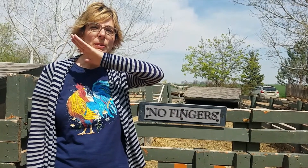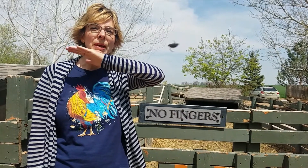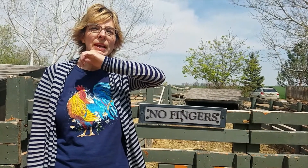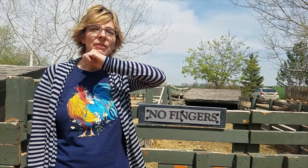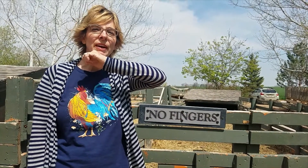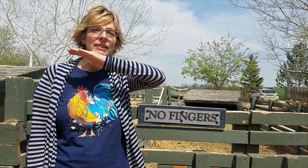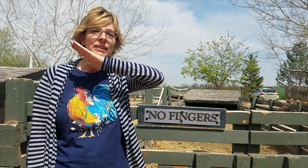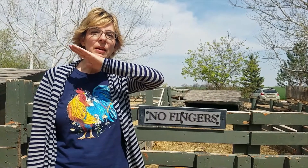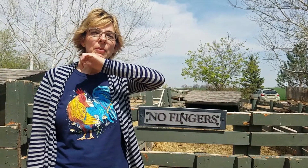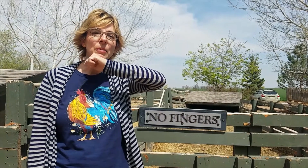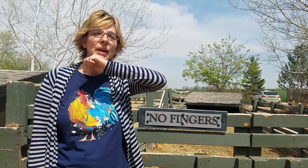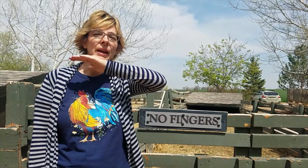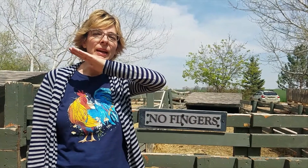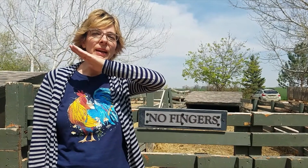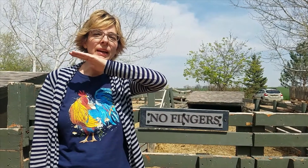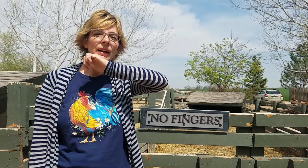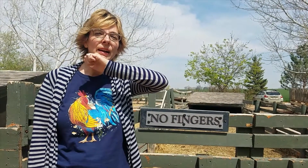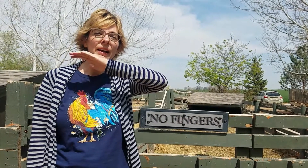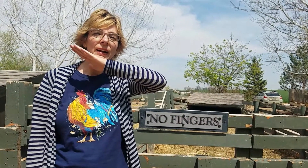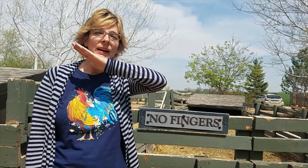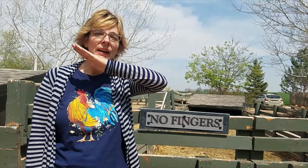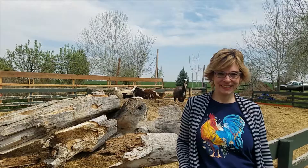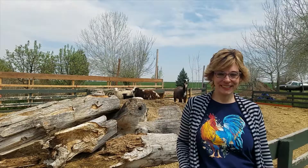piggy face. Pig.